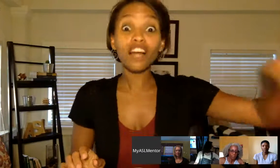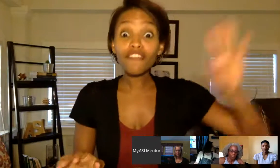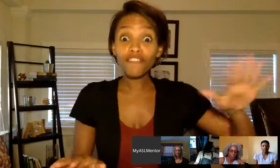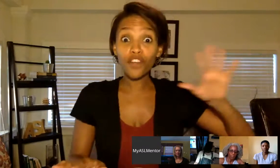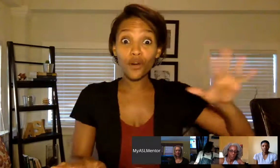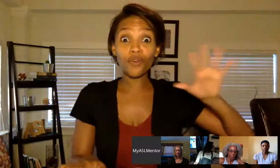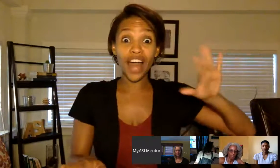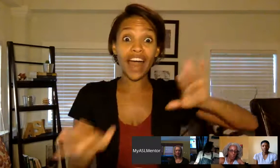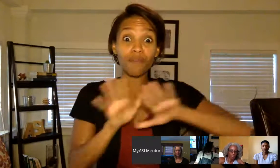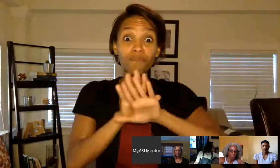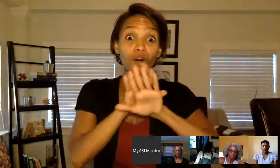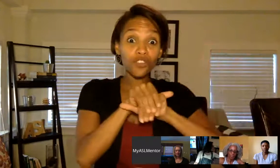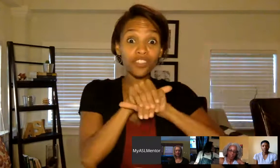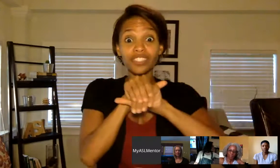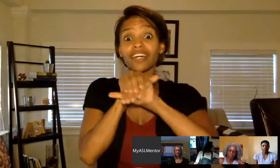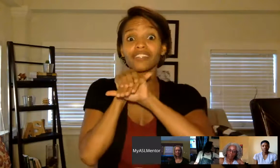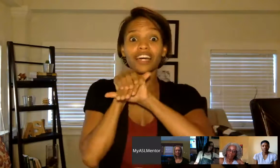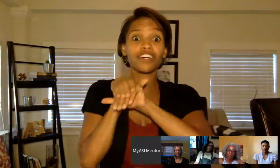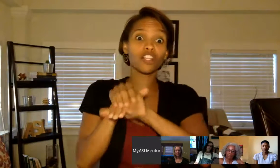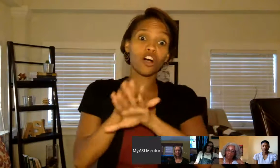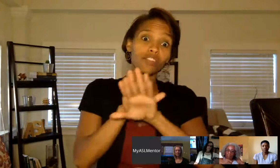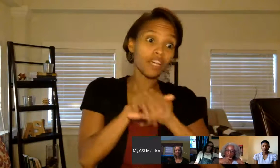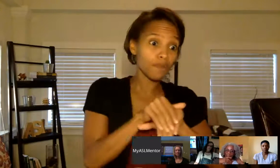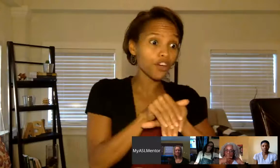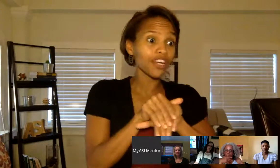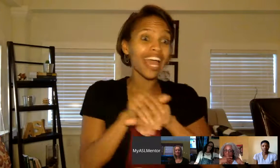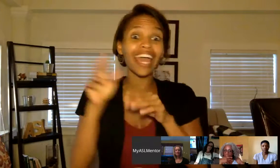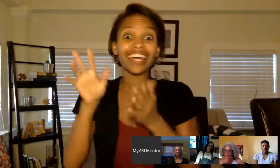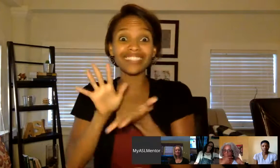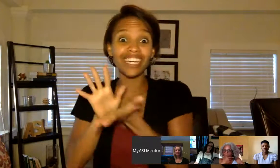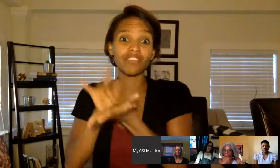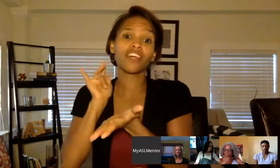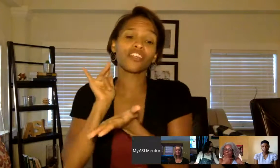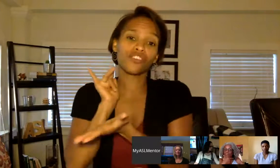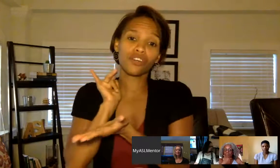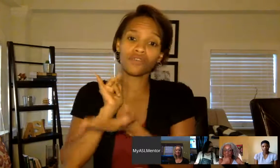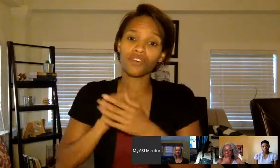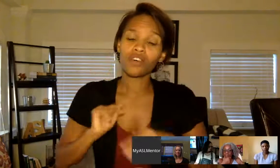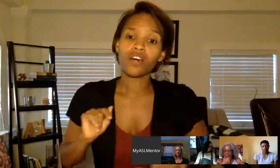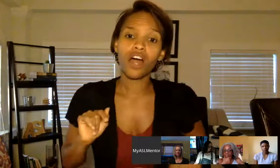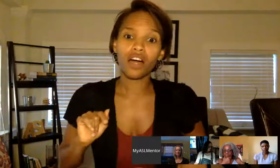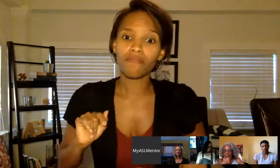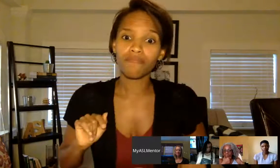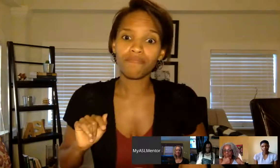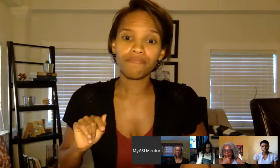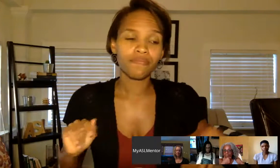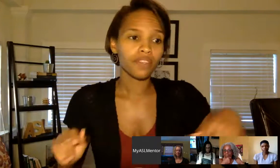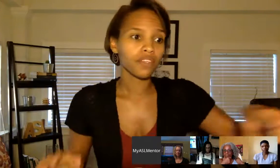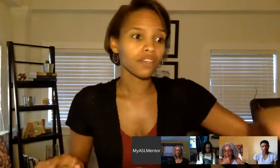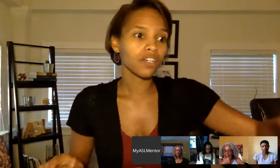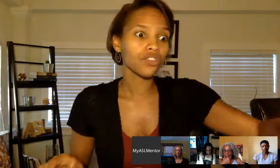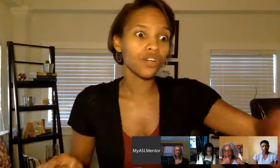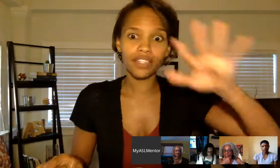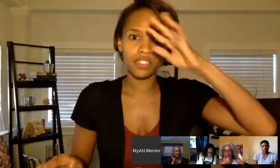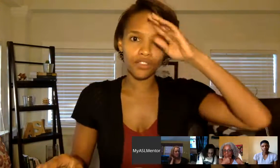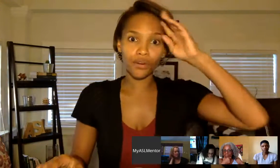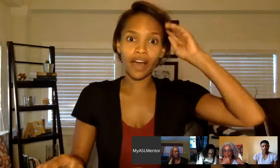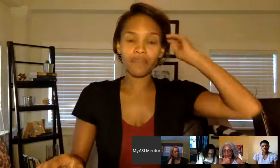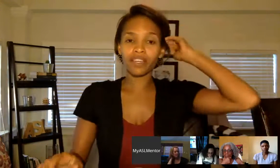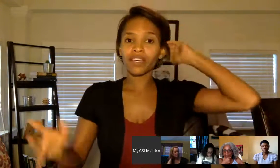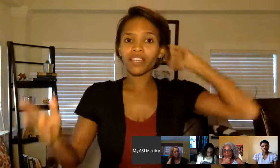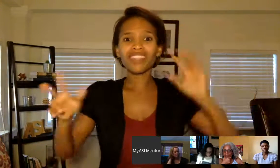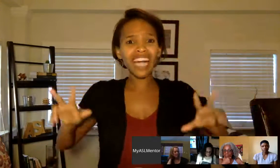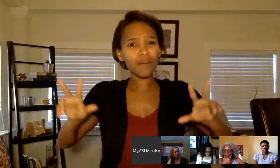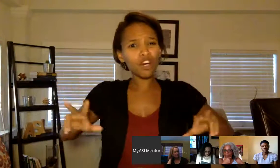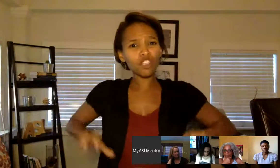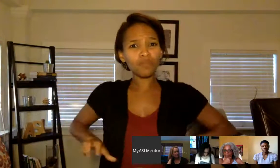I love, though, that both of the signs that I gloss, hypocrite and take advantage of, you guys threw at